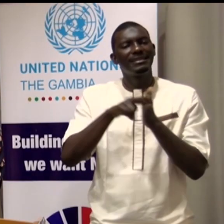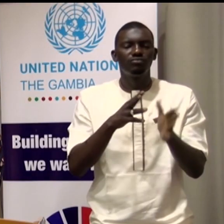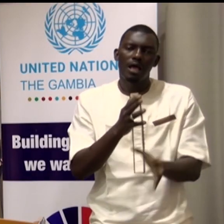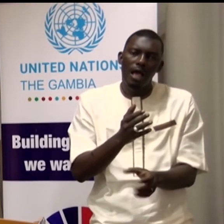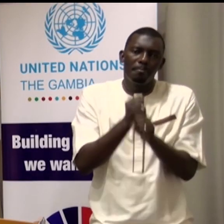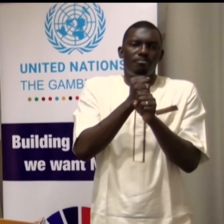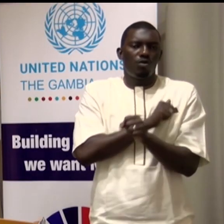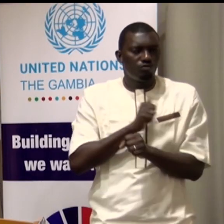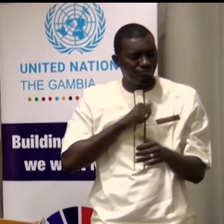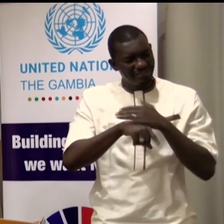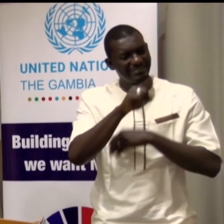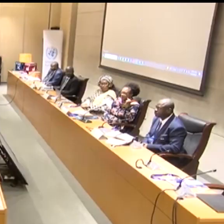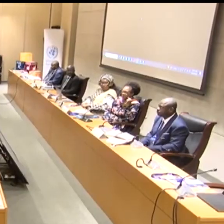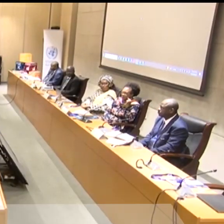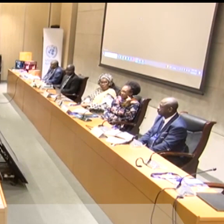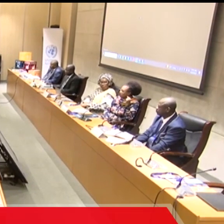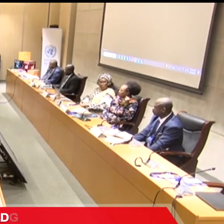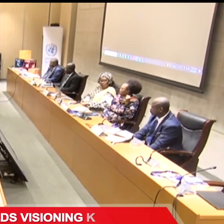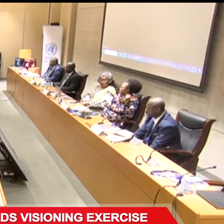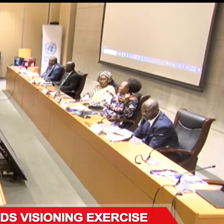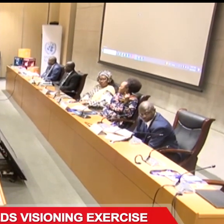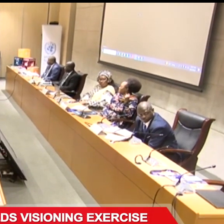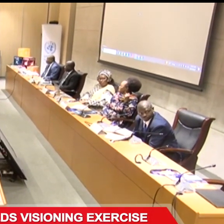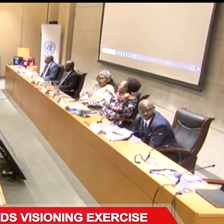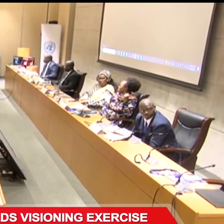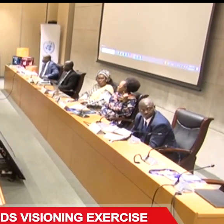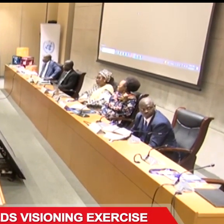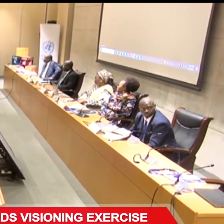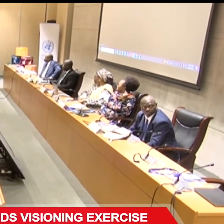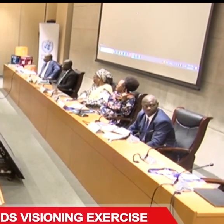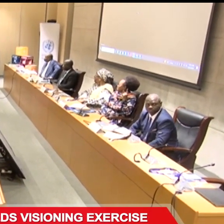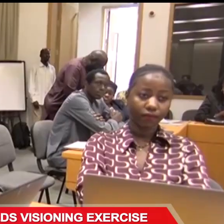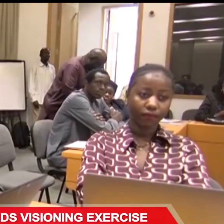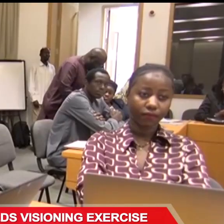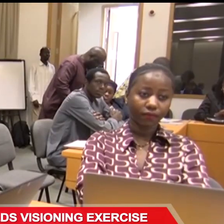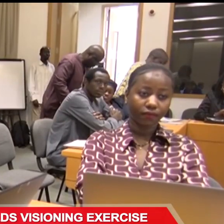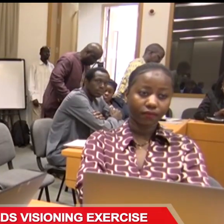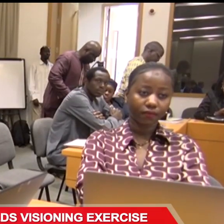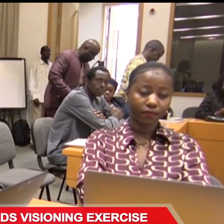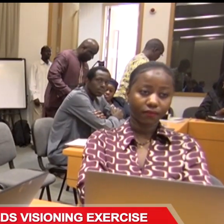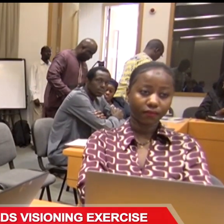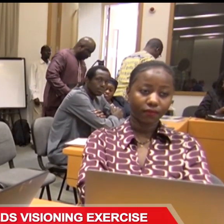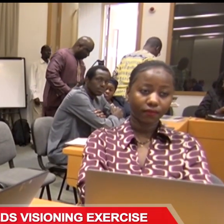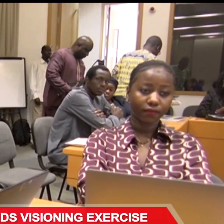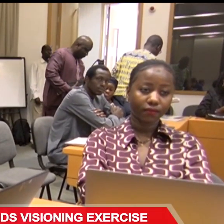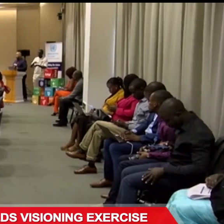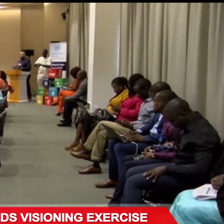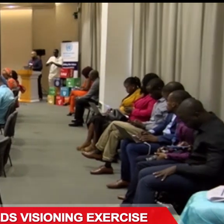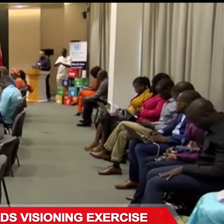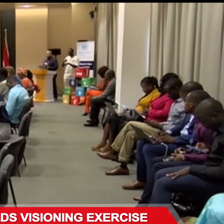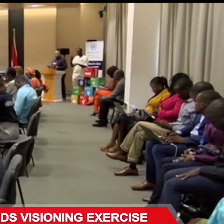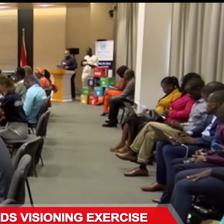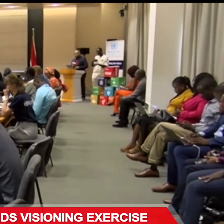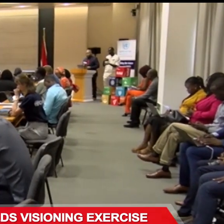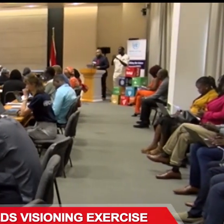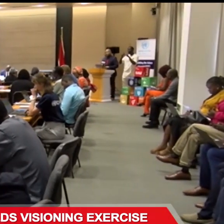in this momentous task. In the past few years, countries around the globe have been challenged with setbacks such as the COVID pandemic,